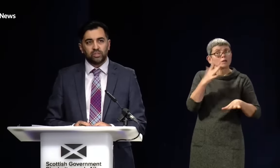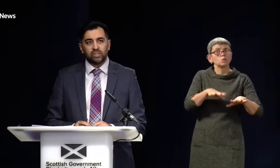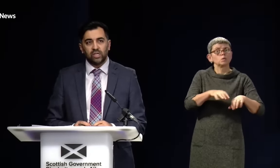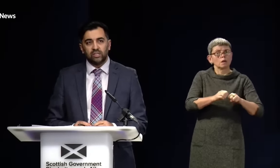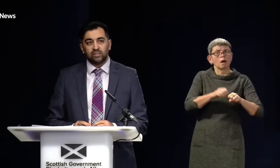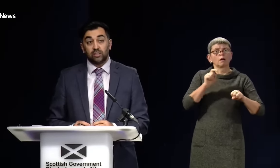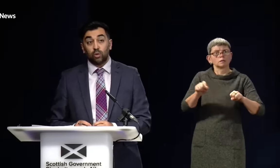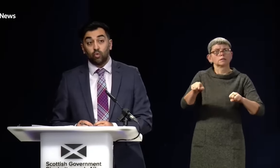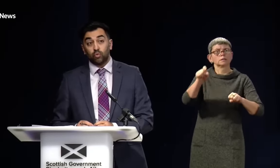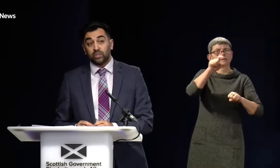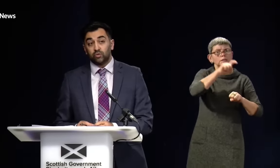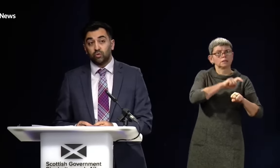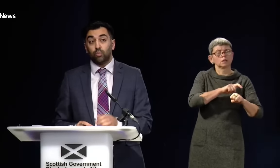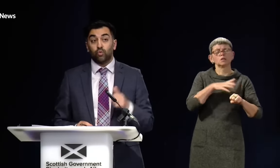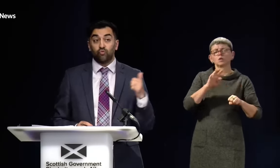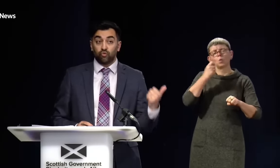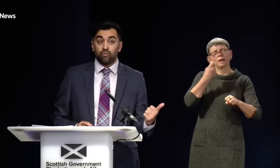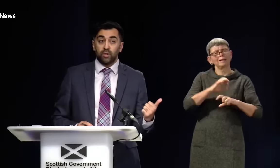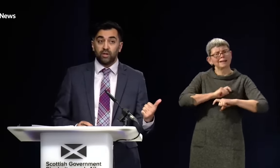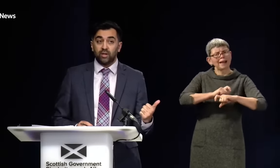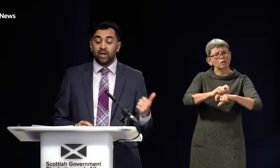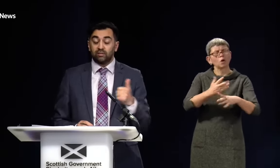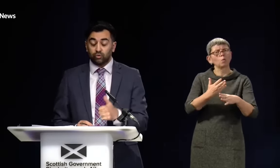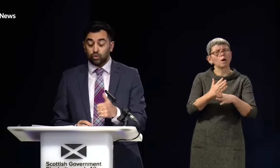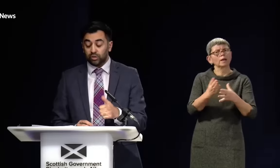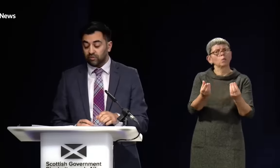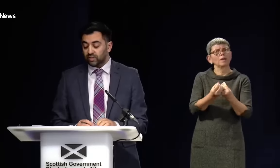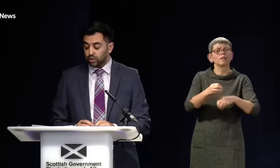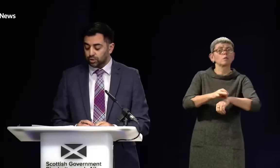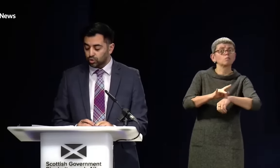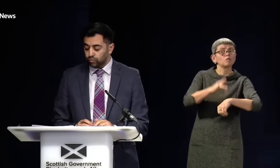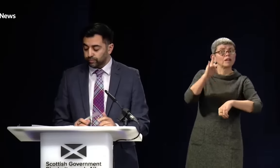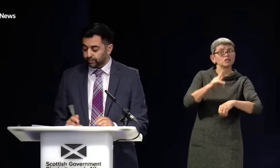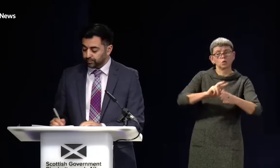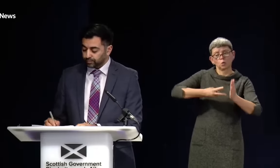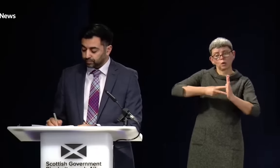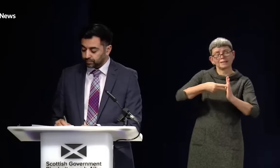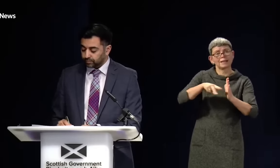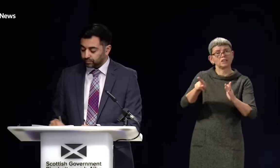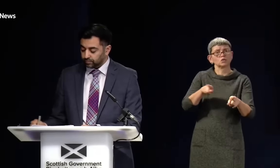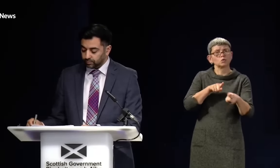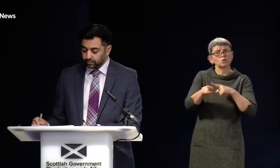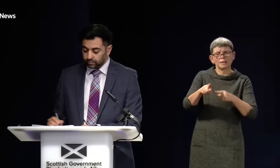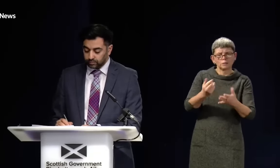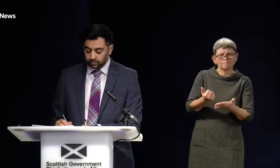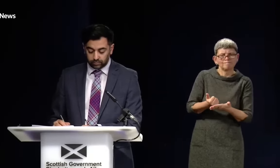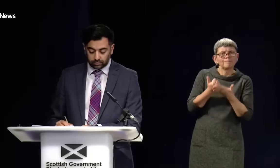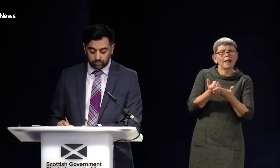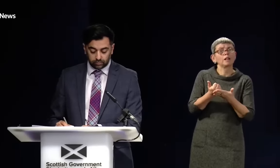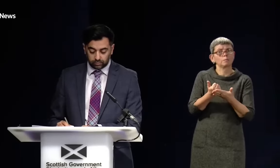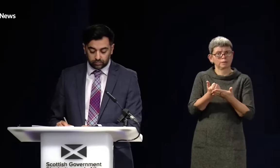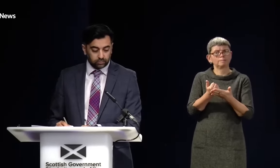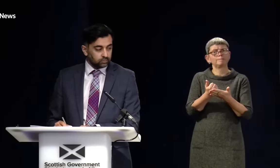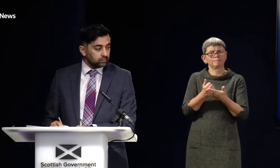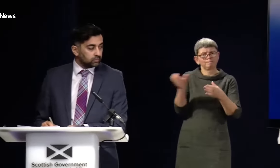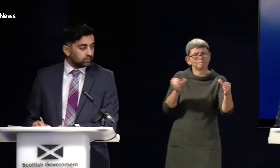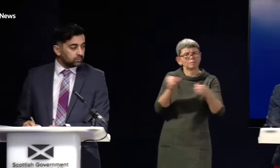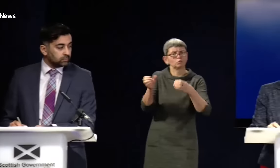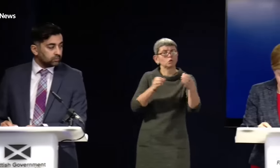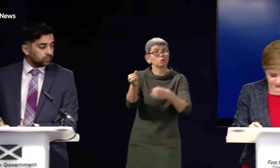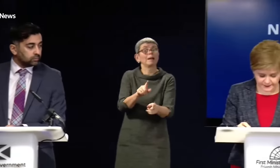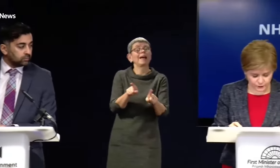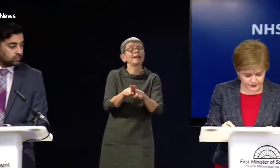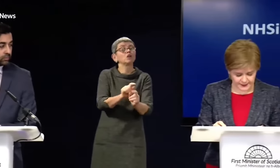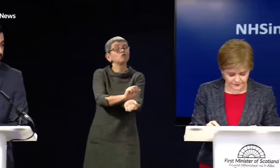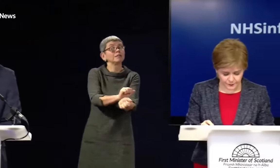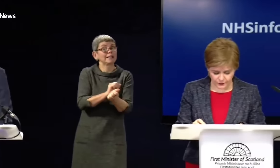professional bodies to see what more we can do on both recruitment and, crucially, retention too. Okay, thanks. getting towards the end of my list, but I'm going to, as